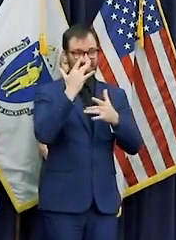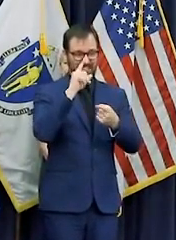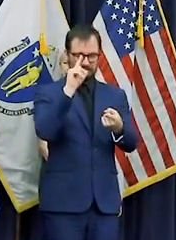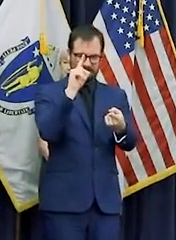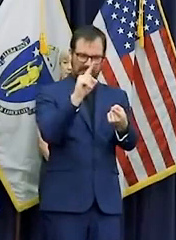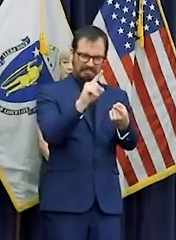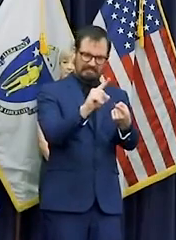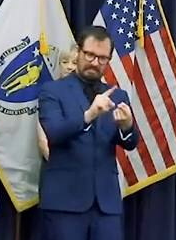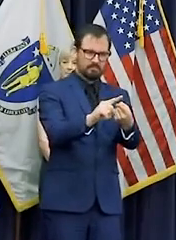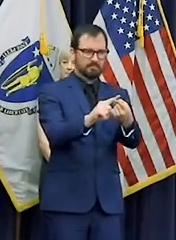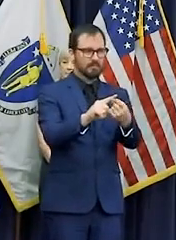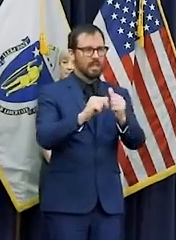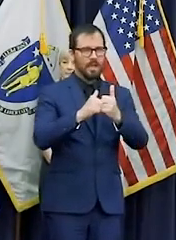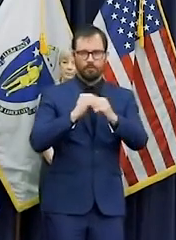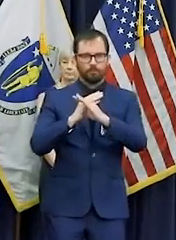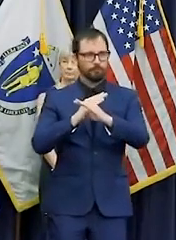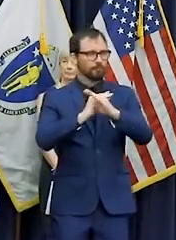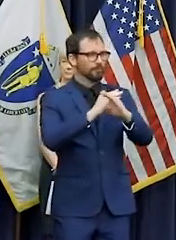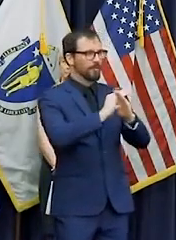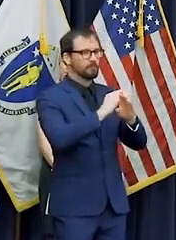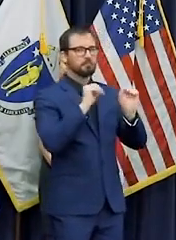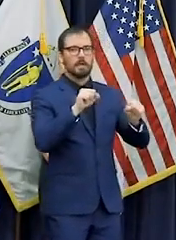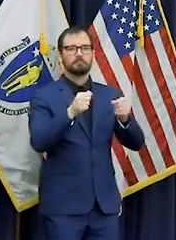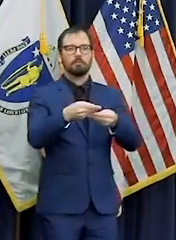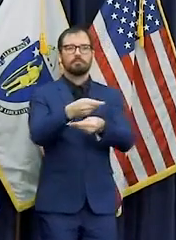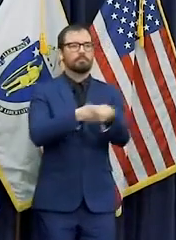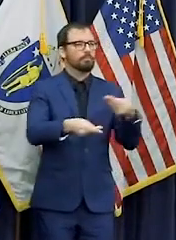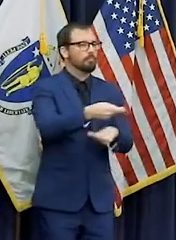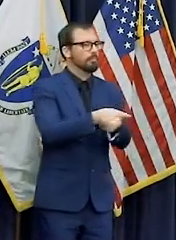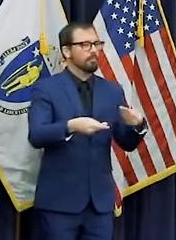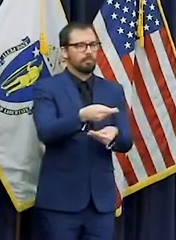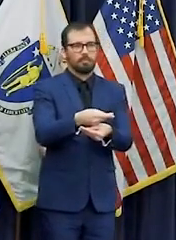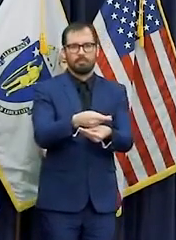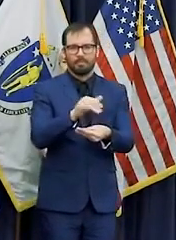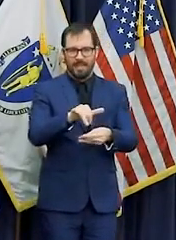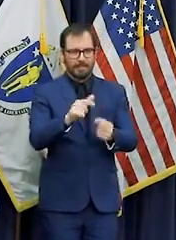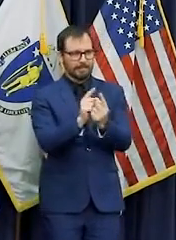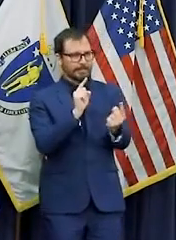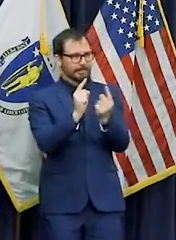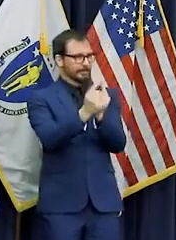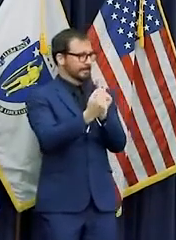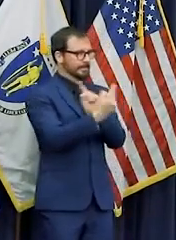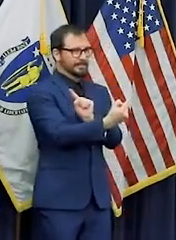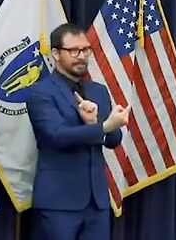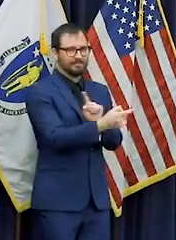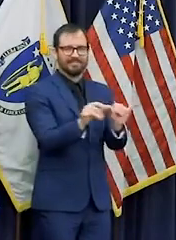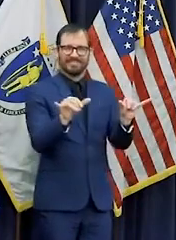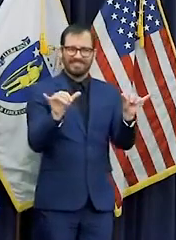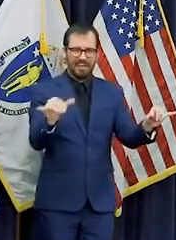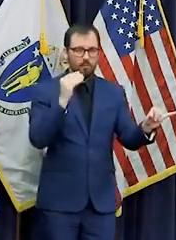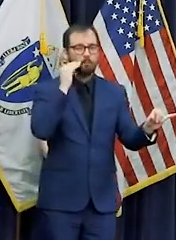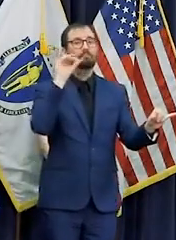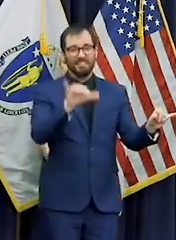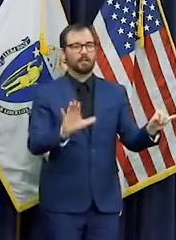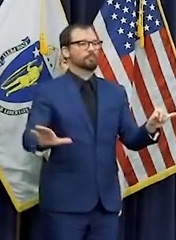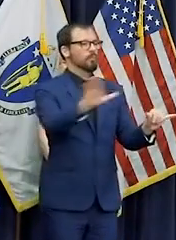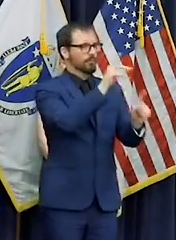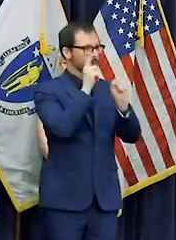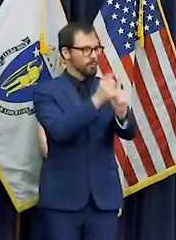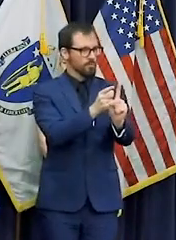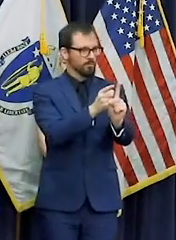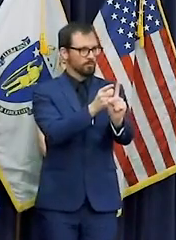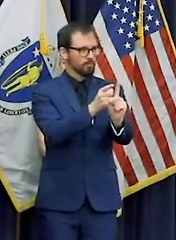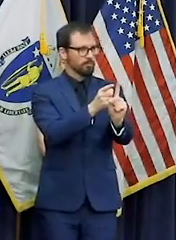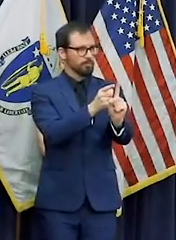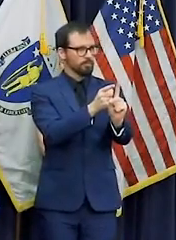social contact and staying at home is profoundly purposeful. Every single